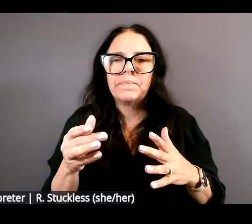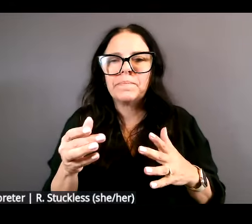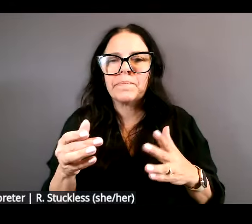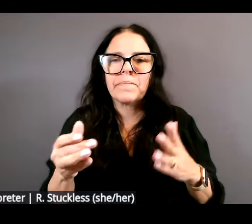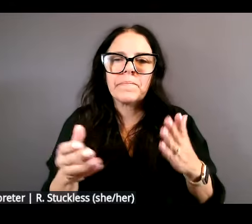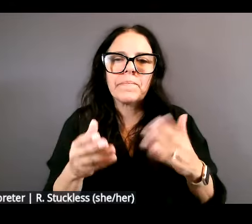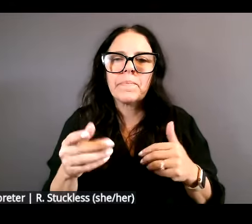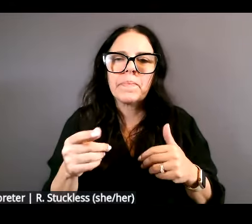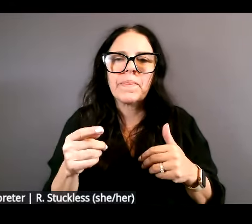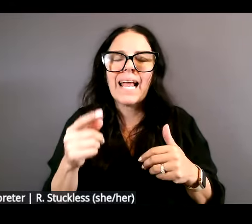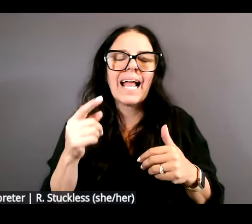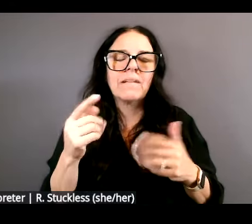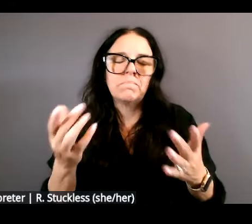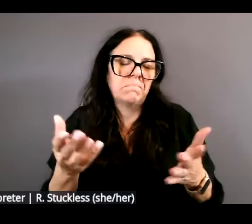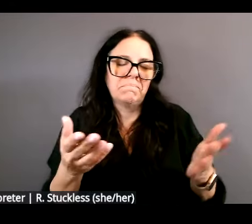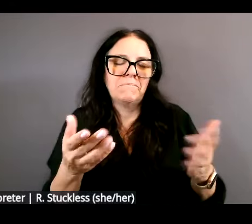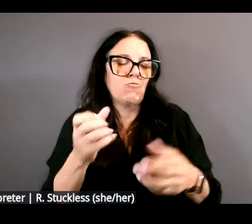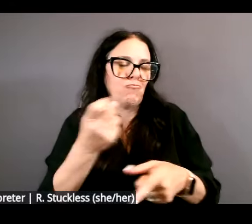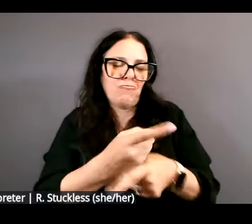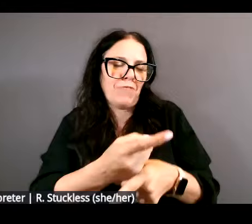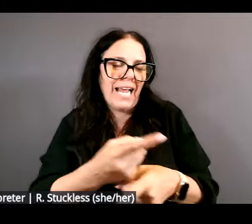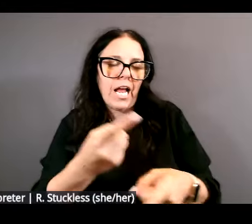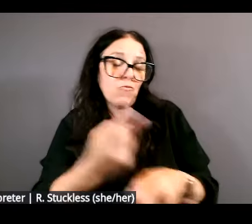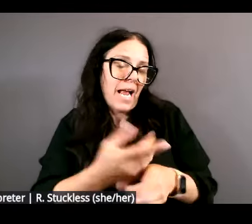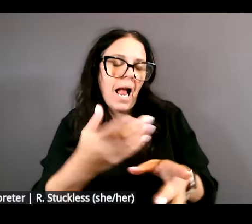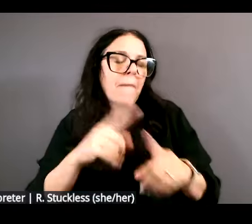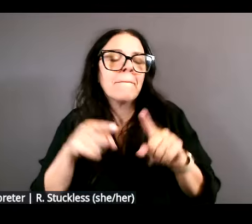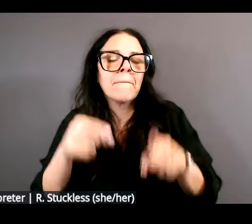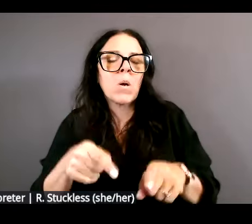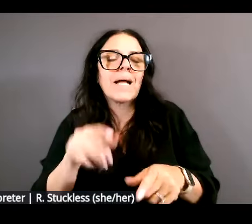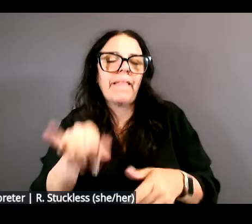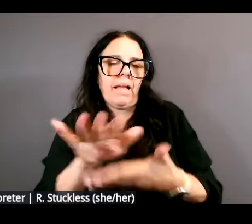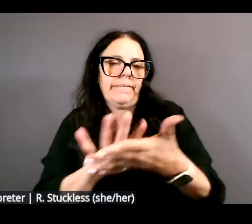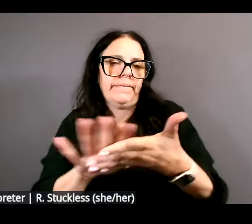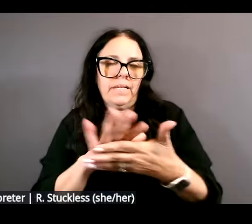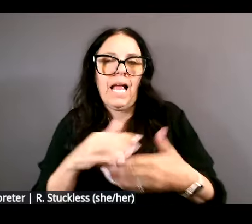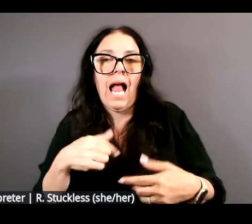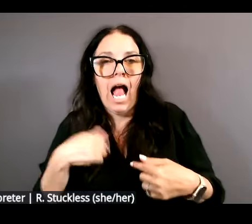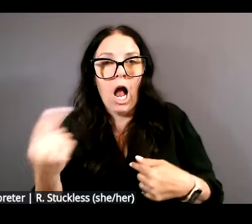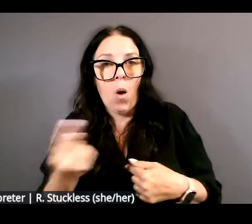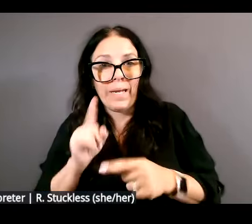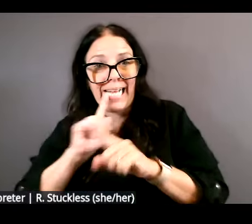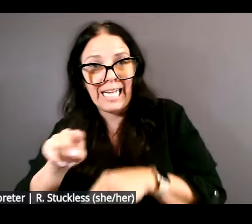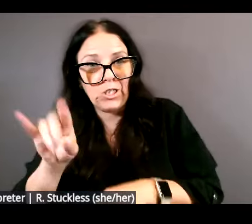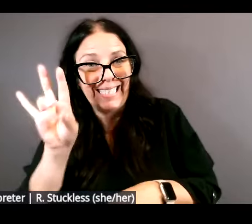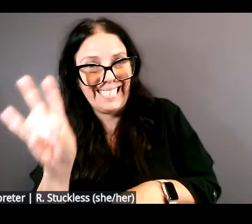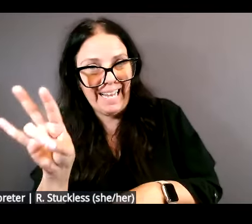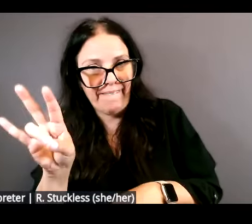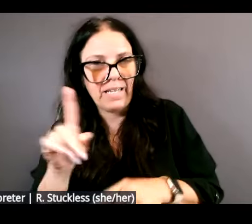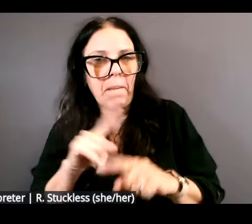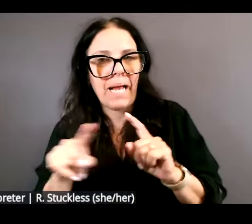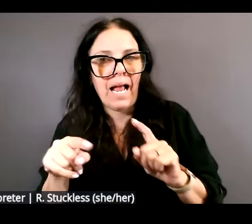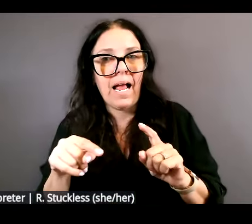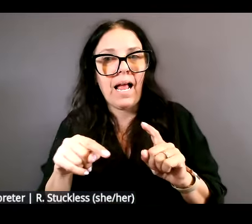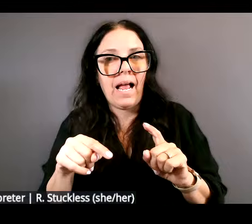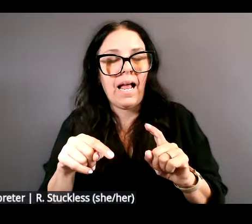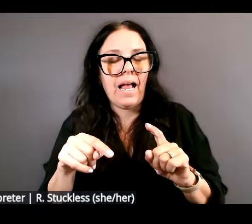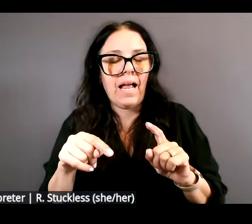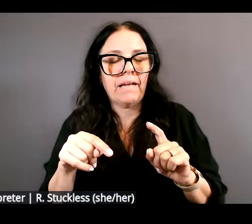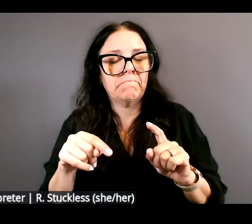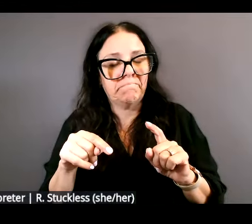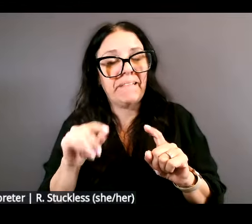yeah, but we always say 7, but I would be remiss if I didn't say I've heard that